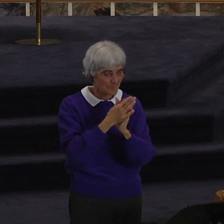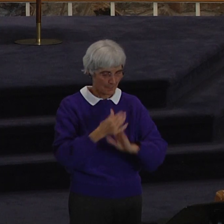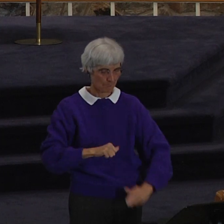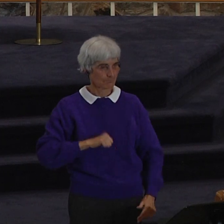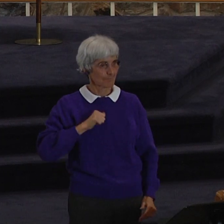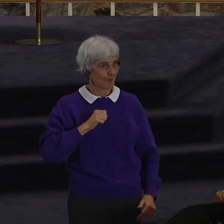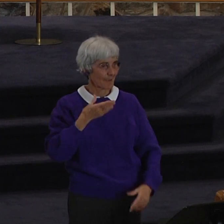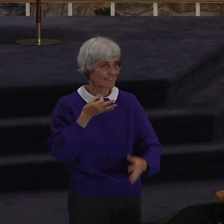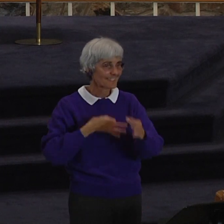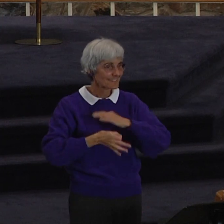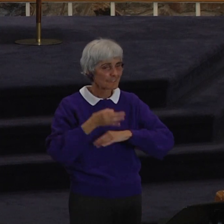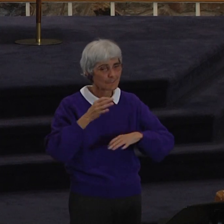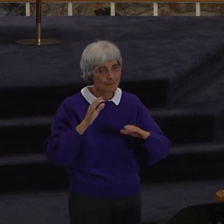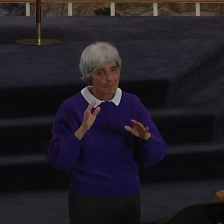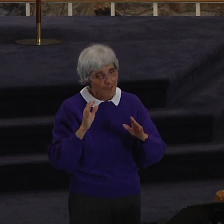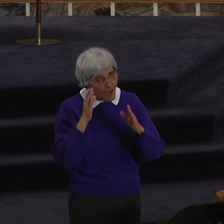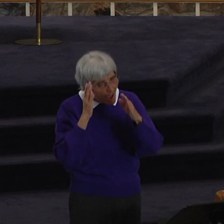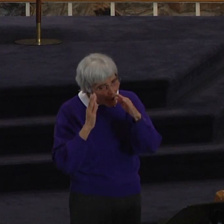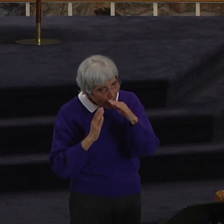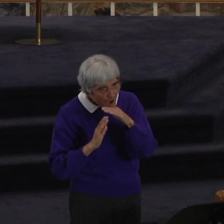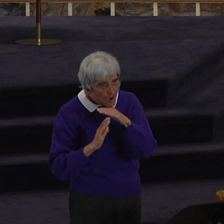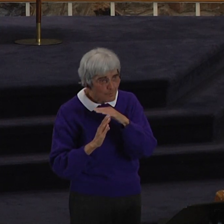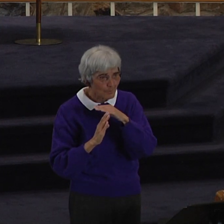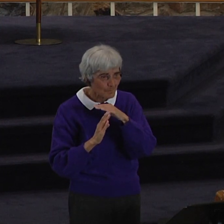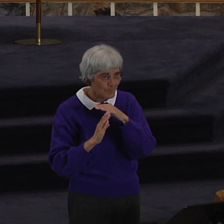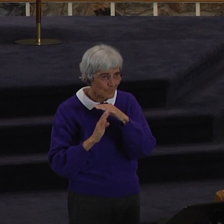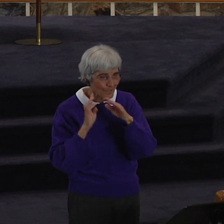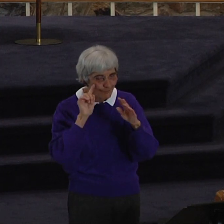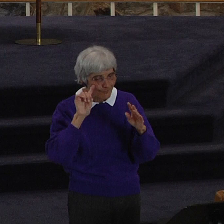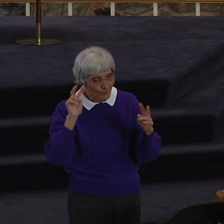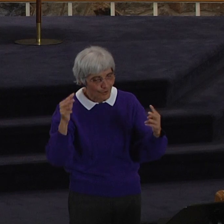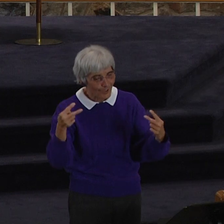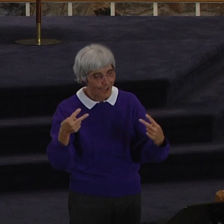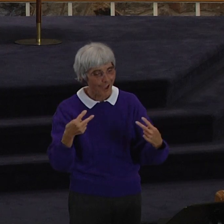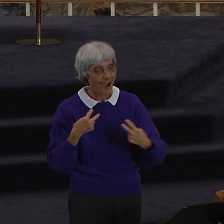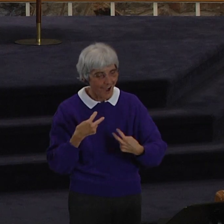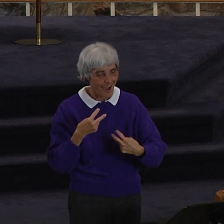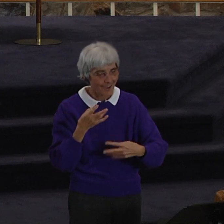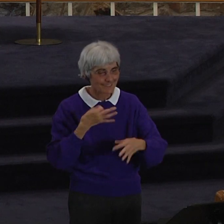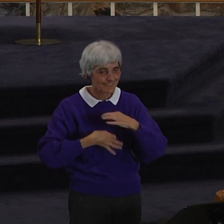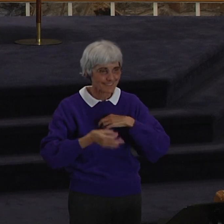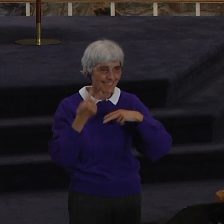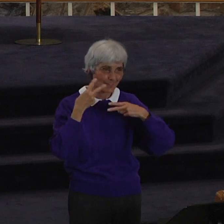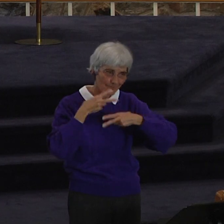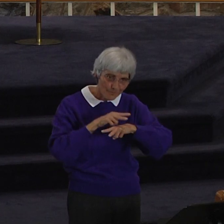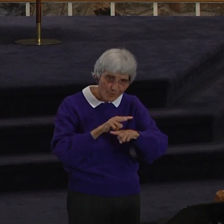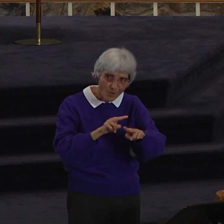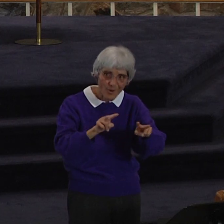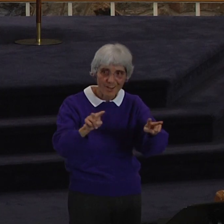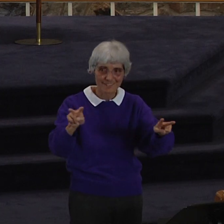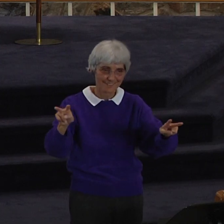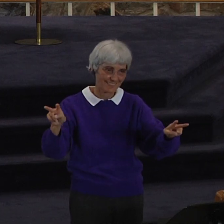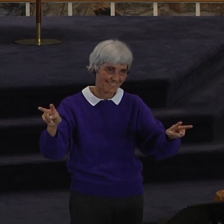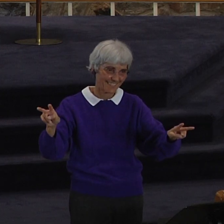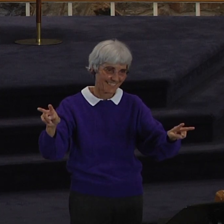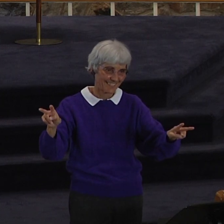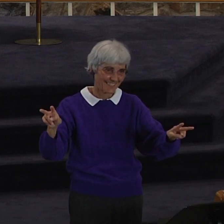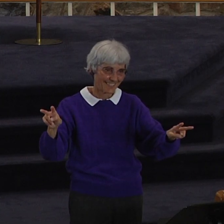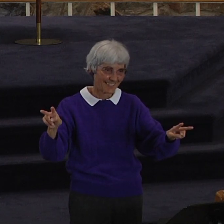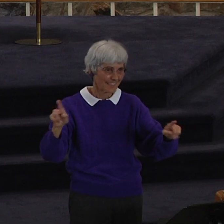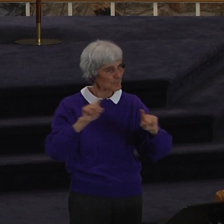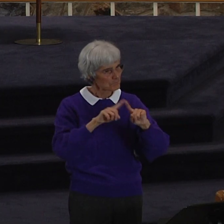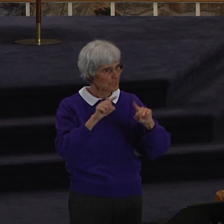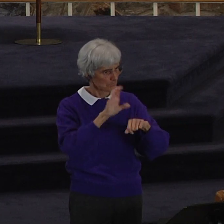it becomes all about us. But it's not like that in